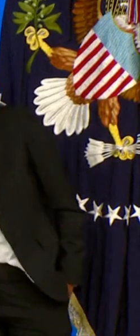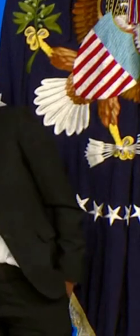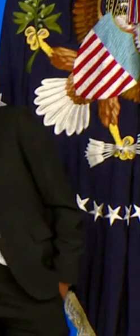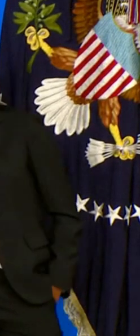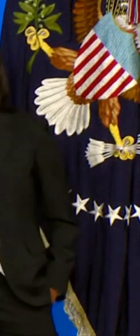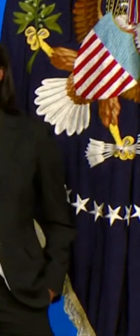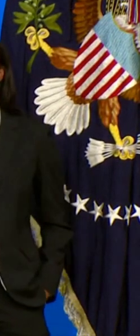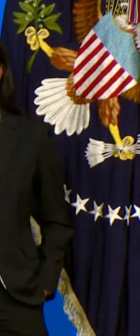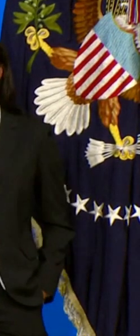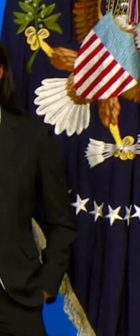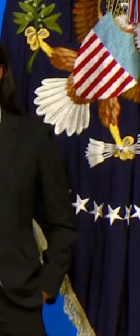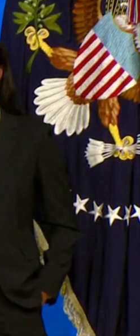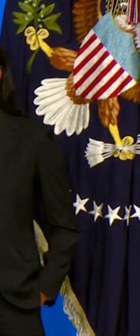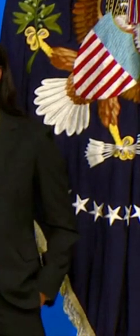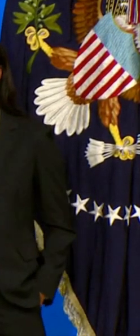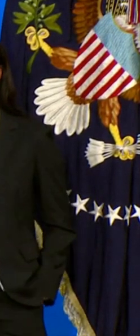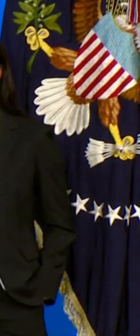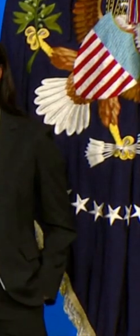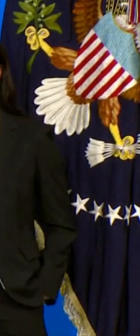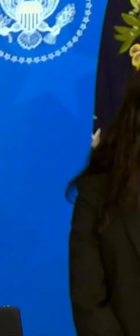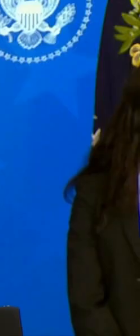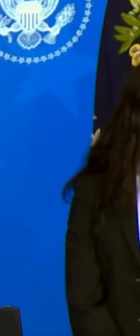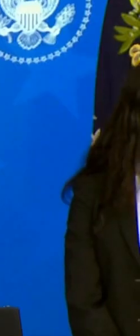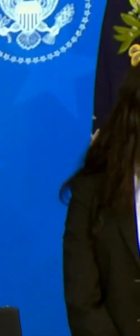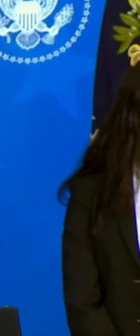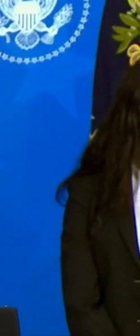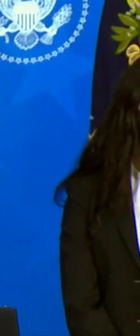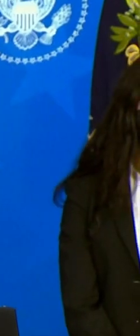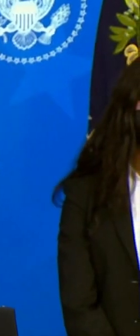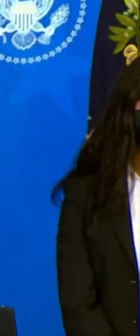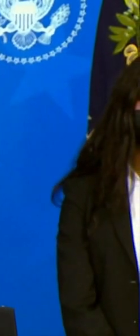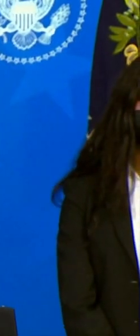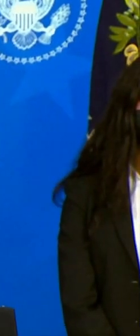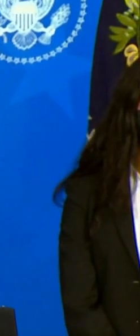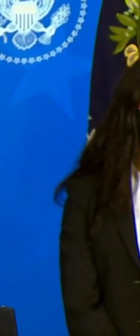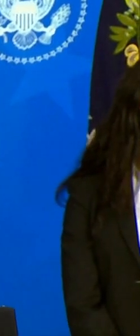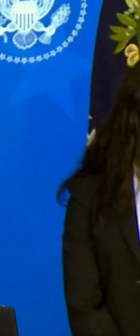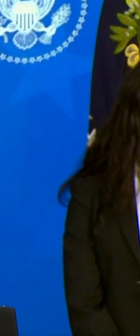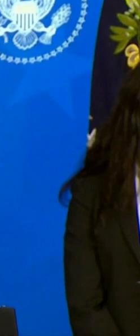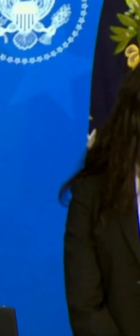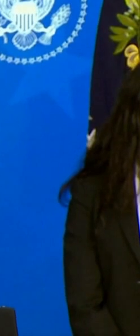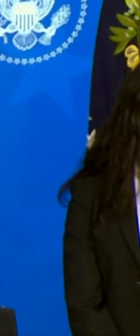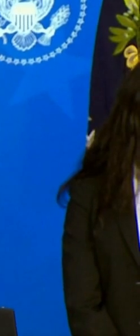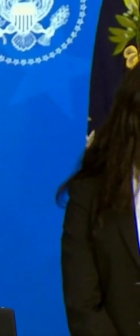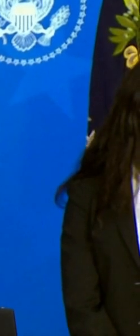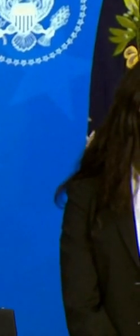I'm a member of the LGBTQ community. You're focused at what you do and still have to fight for equal pay.